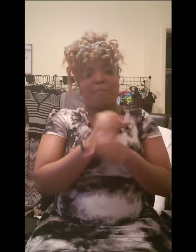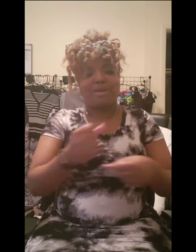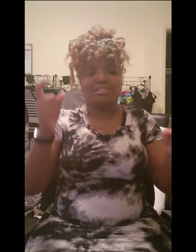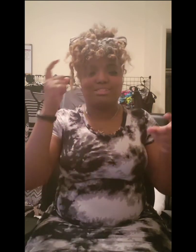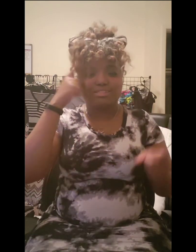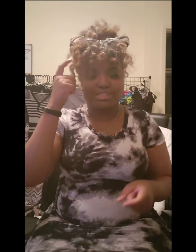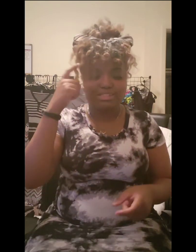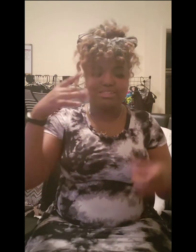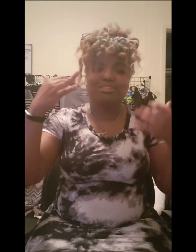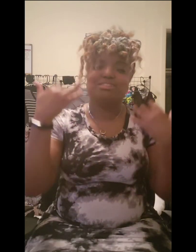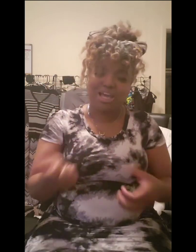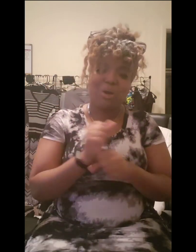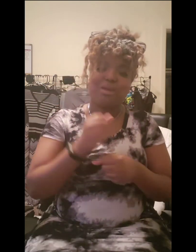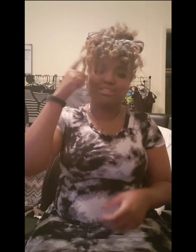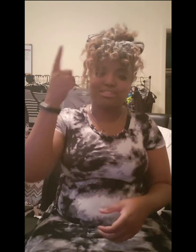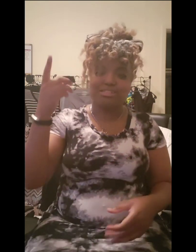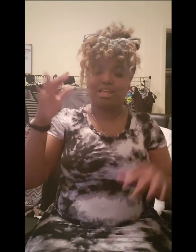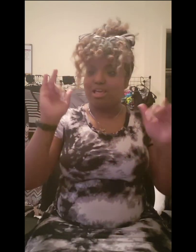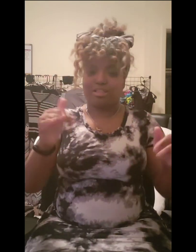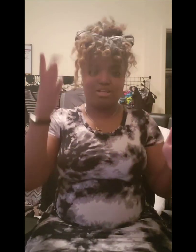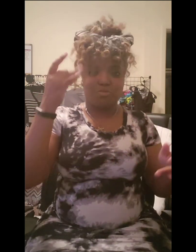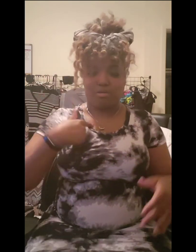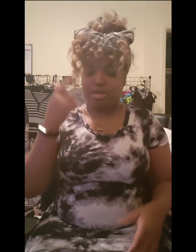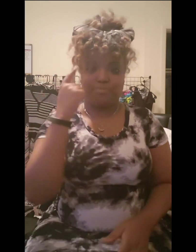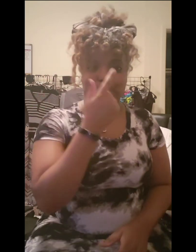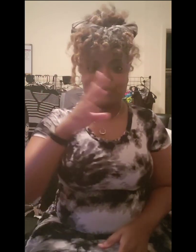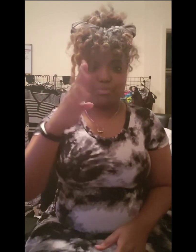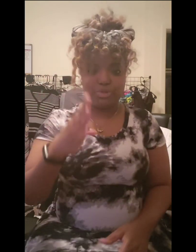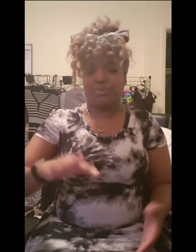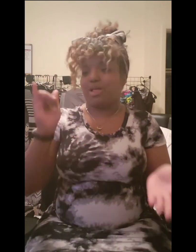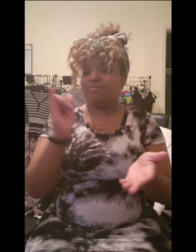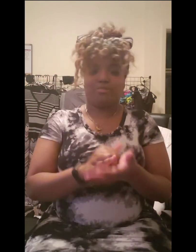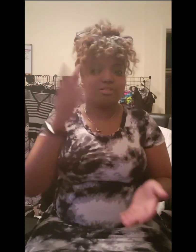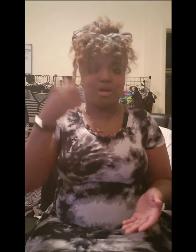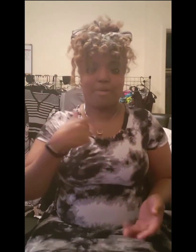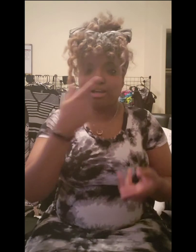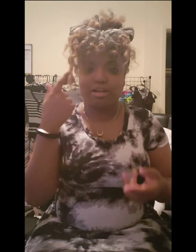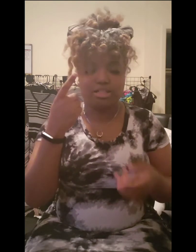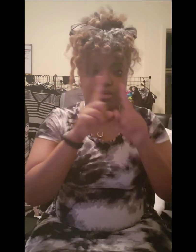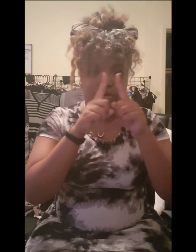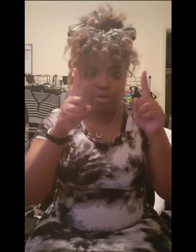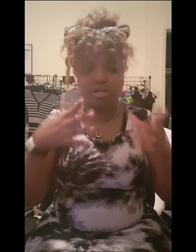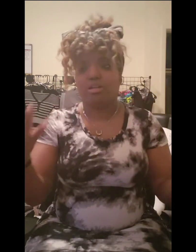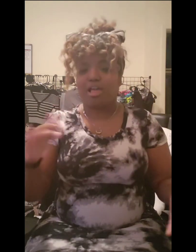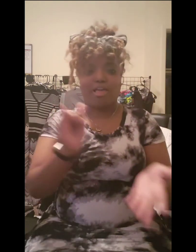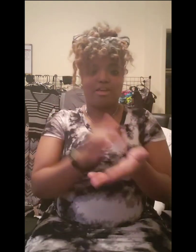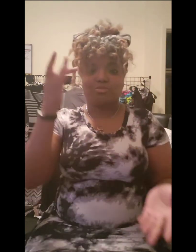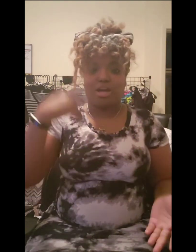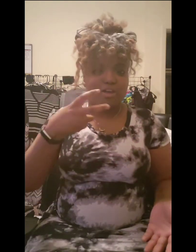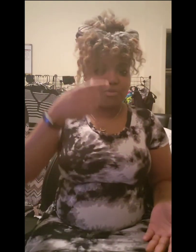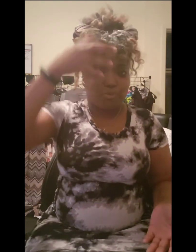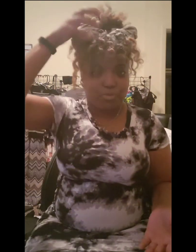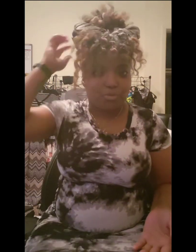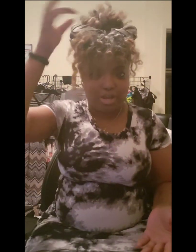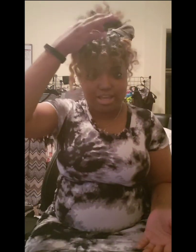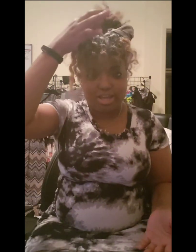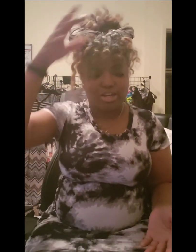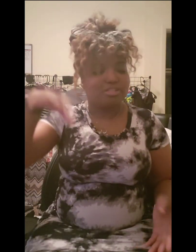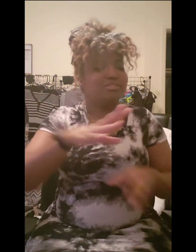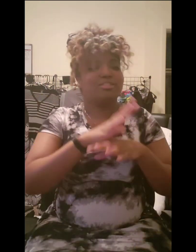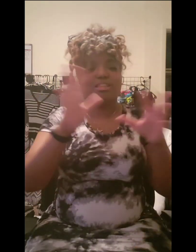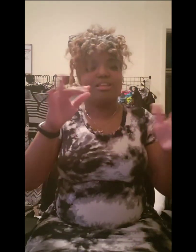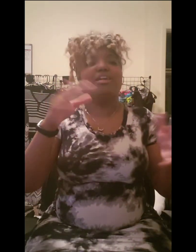that I understood why everything that was happening to me genetically was a thing. It helped me